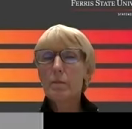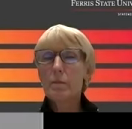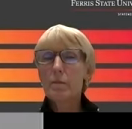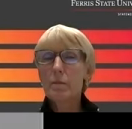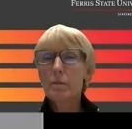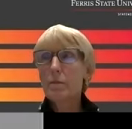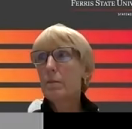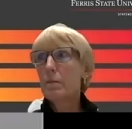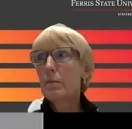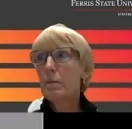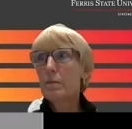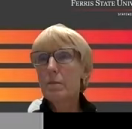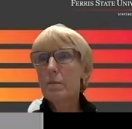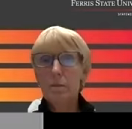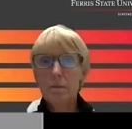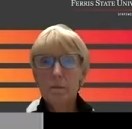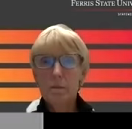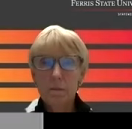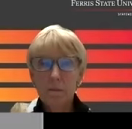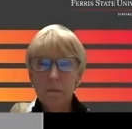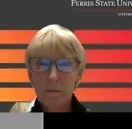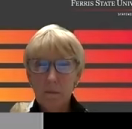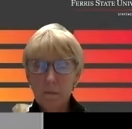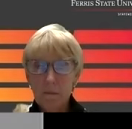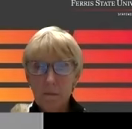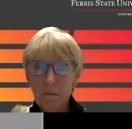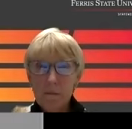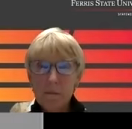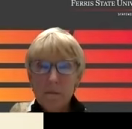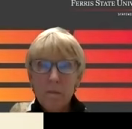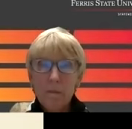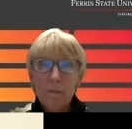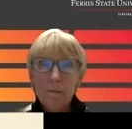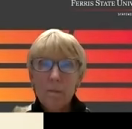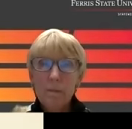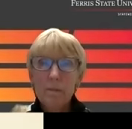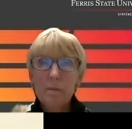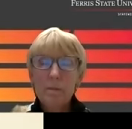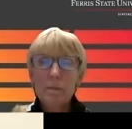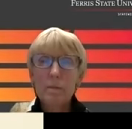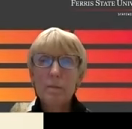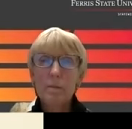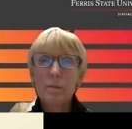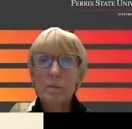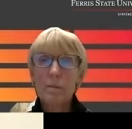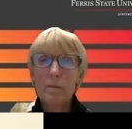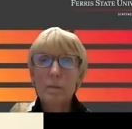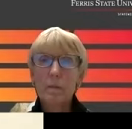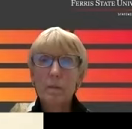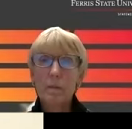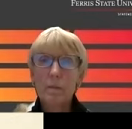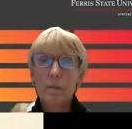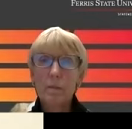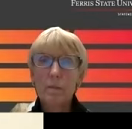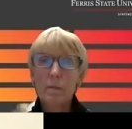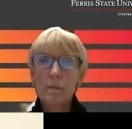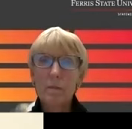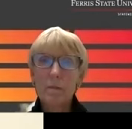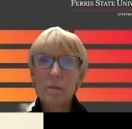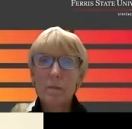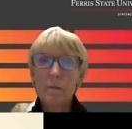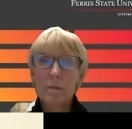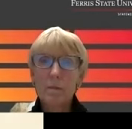thought, which of course cemented it in my mind, this thought that tortured me. 5